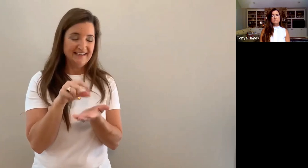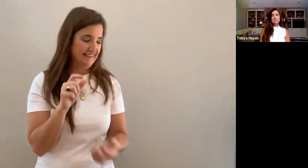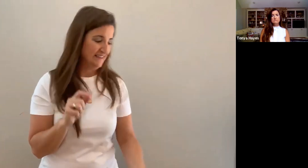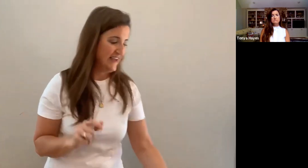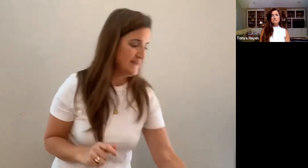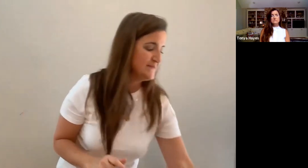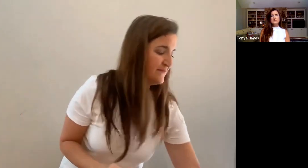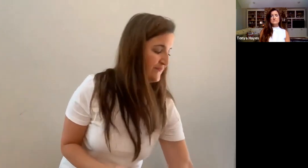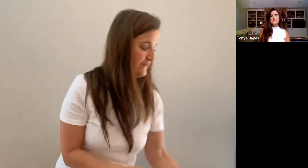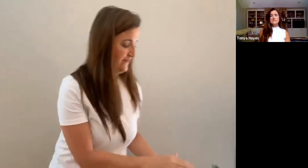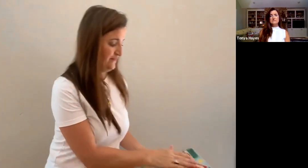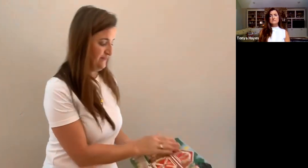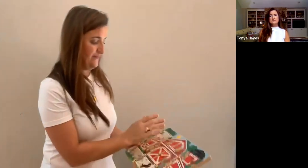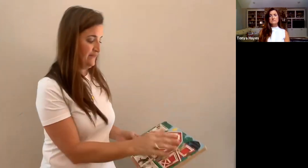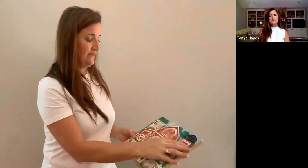Chicken. Okay.